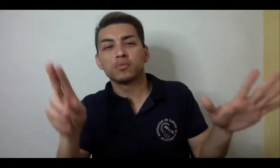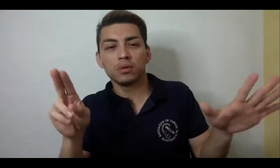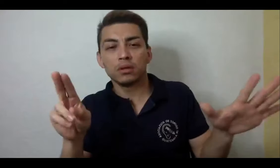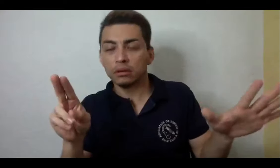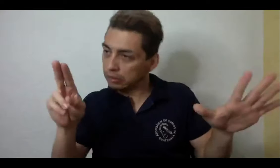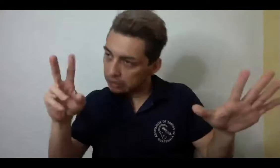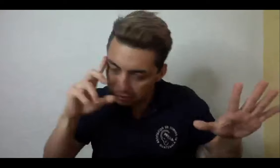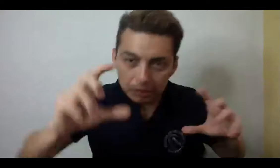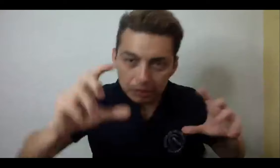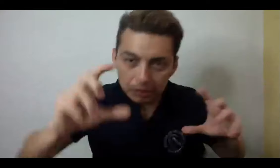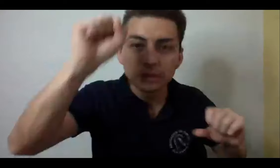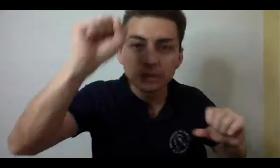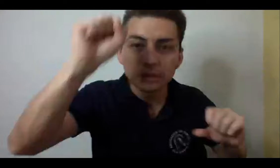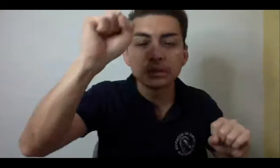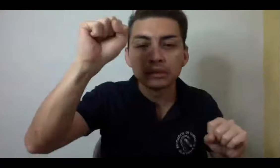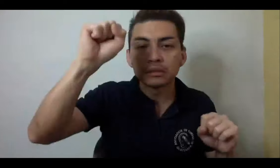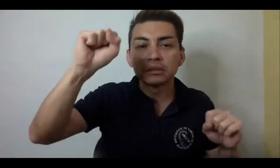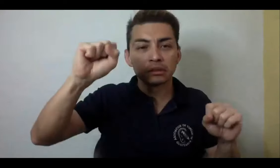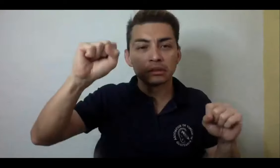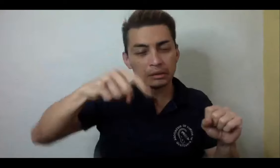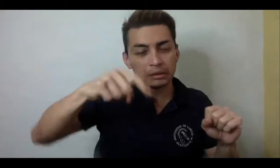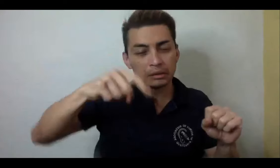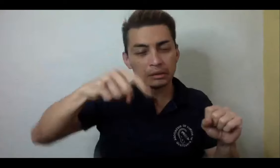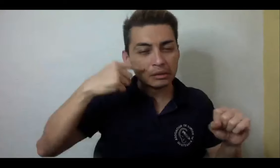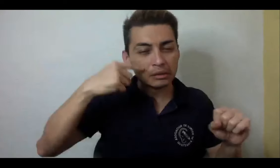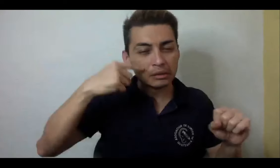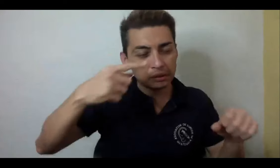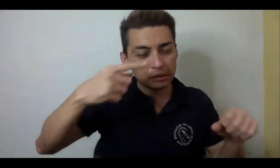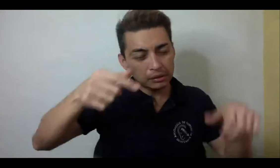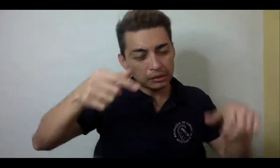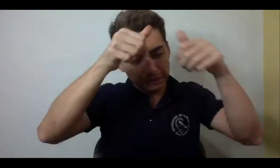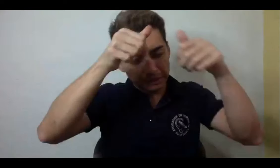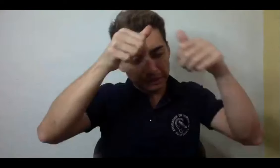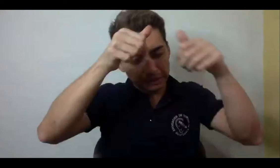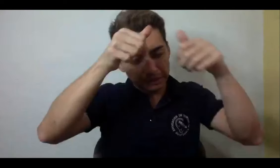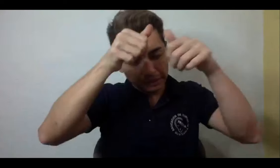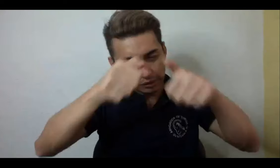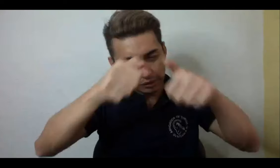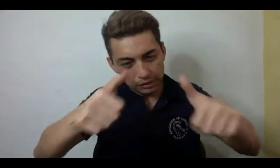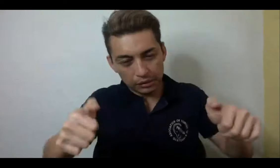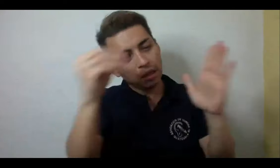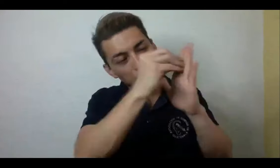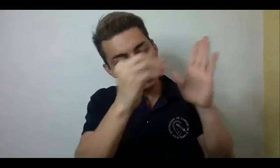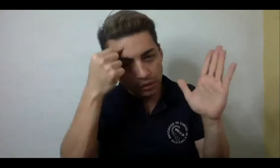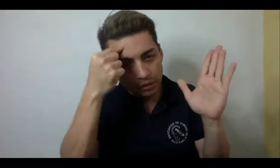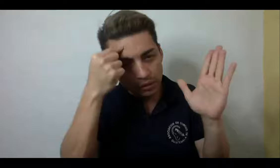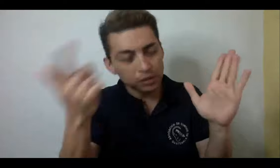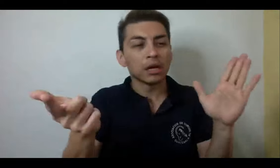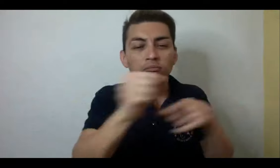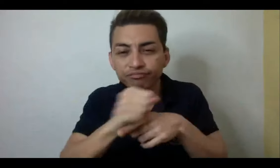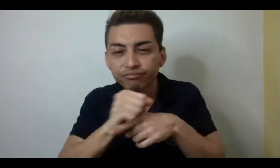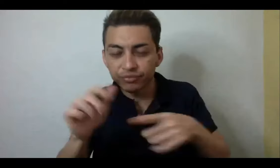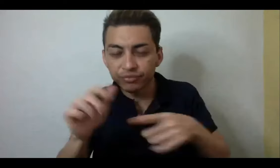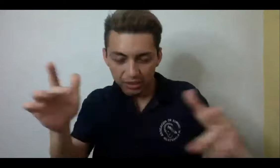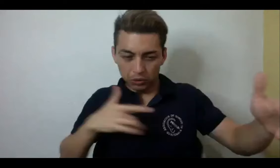and practices in the field of education and transform them to achieve educational justice.